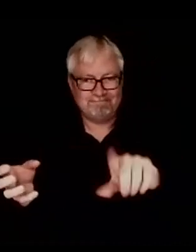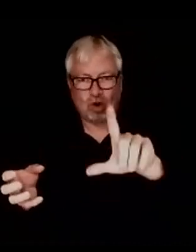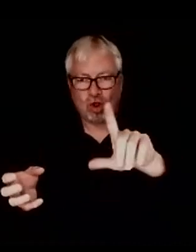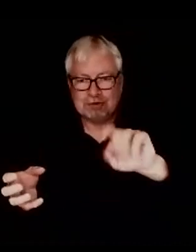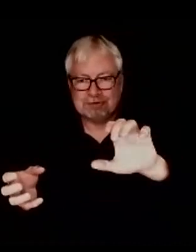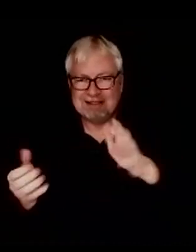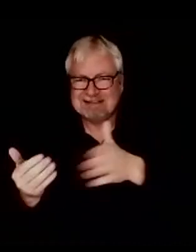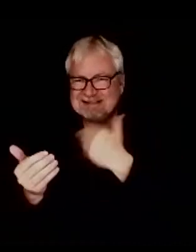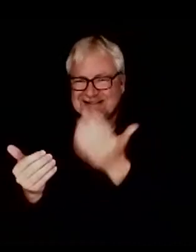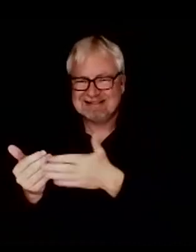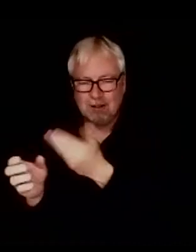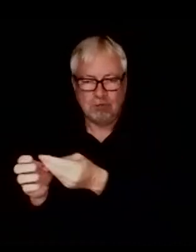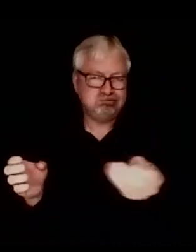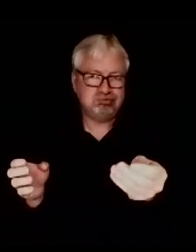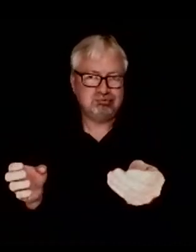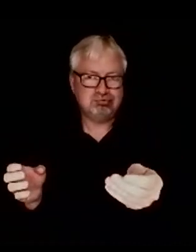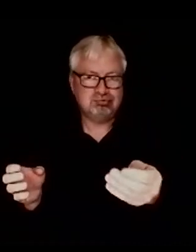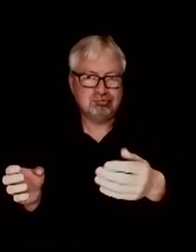Thank you.